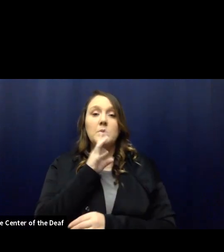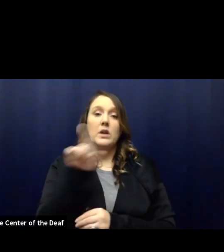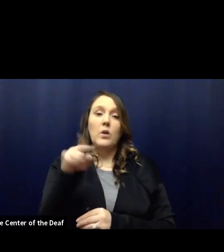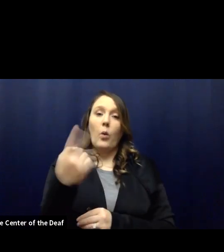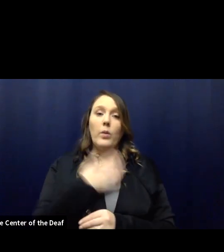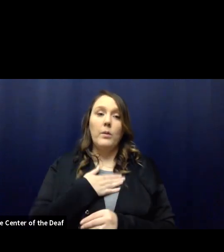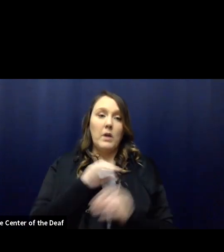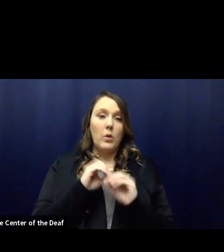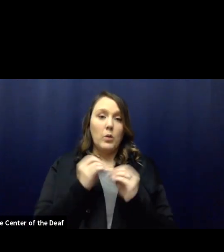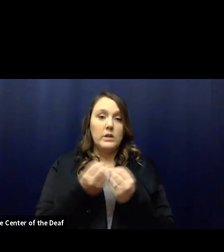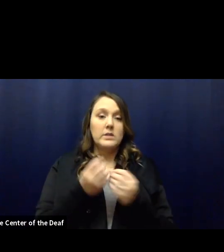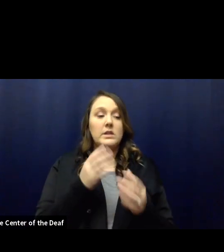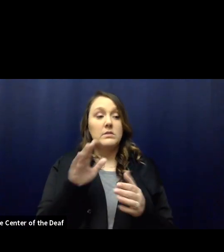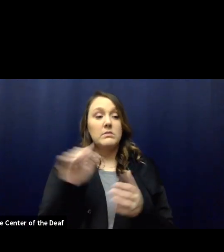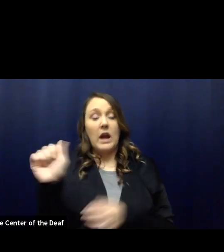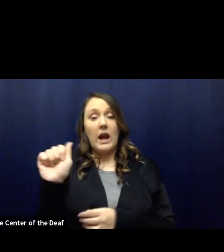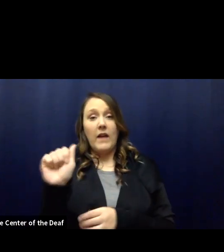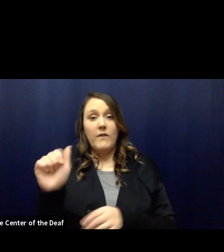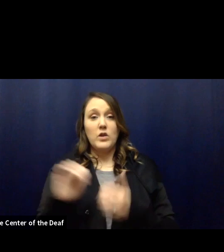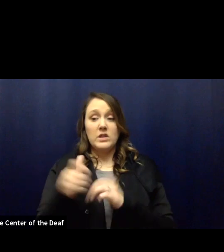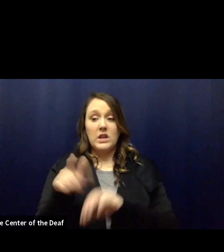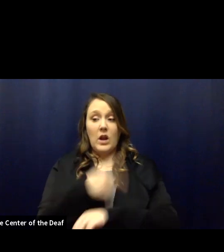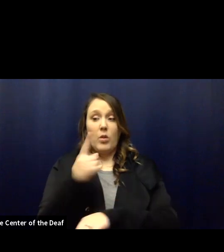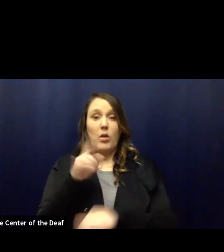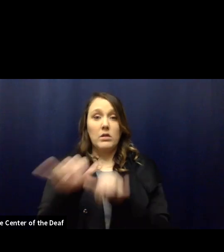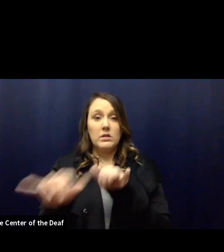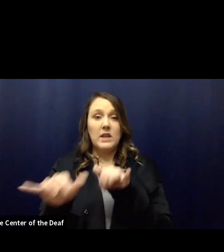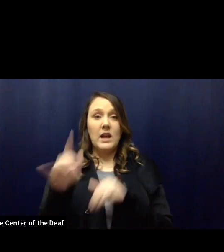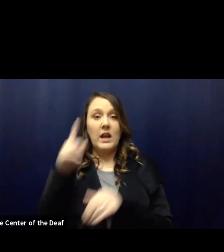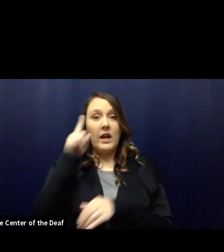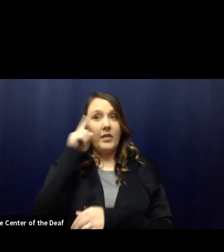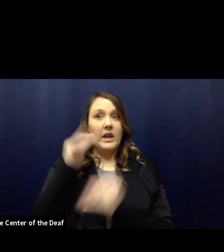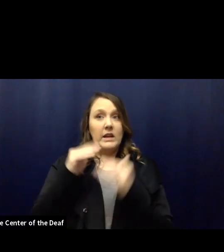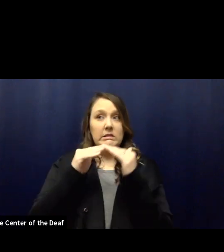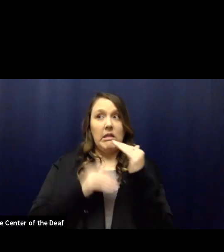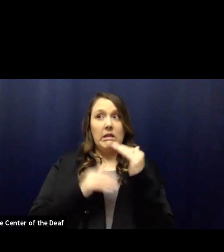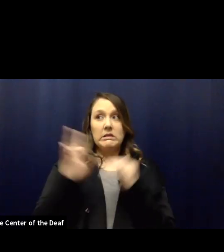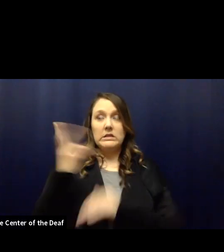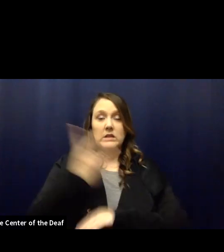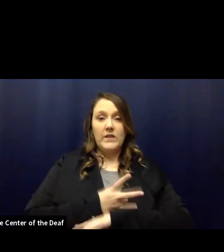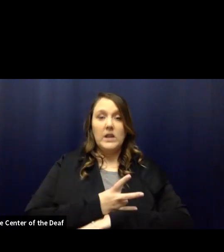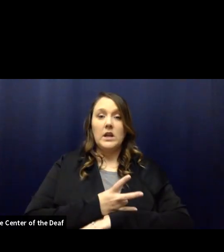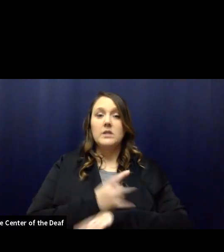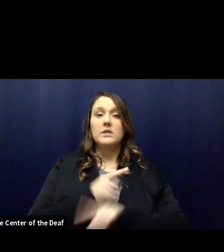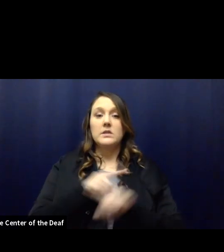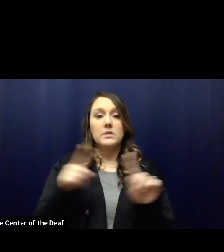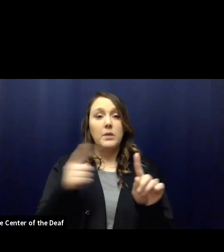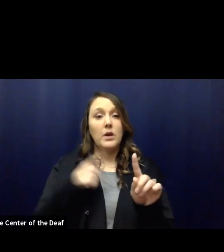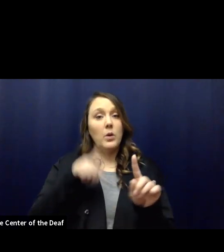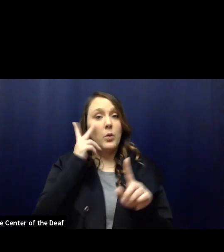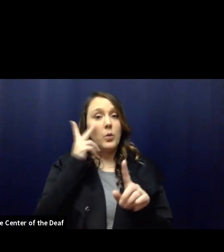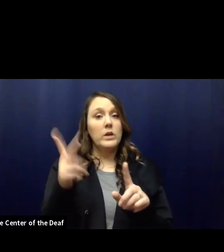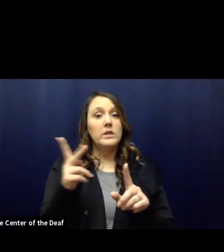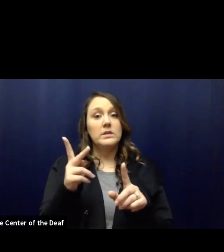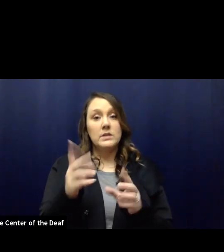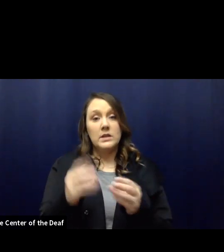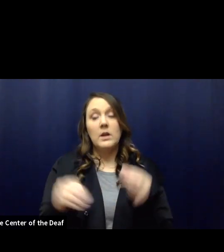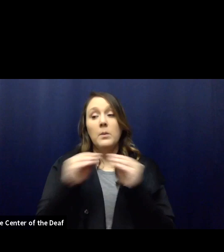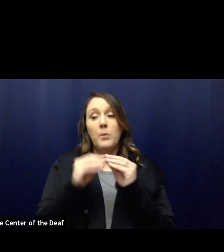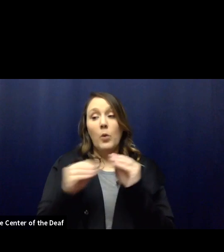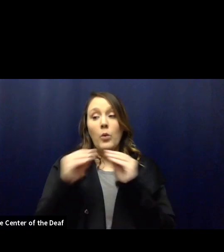our average length of stay, I think as of this morning, is just a little under 7 days. But again, we are seeing a significant number of those folks